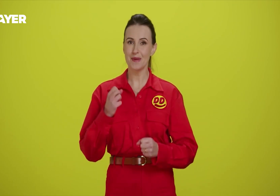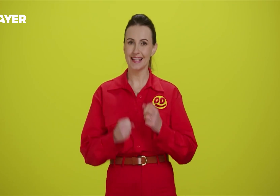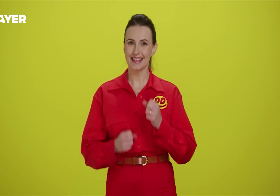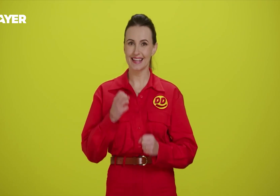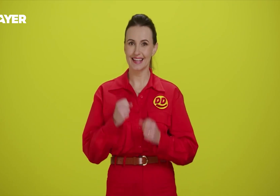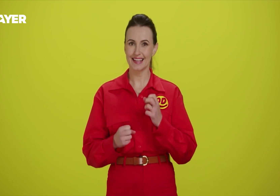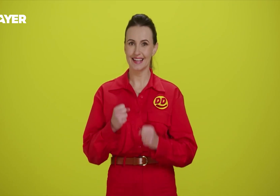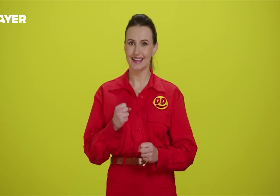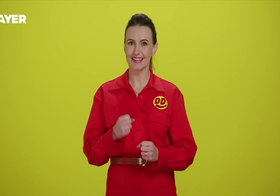Milk.